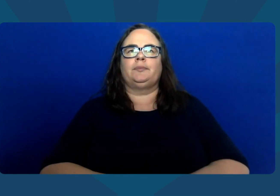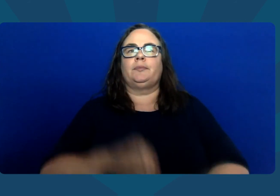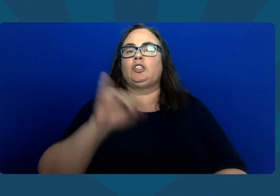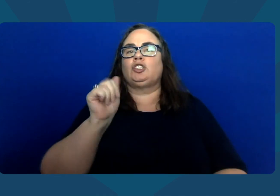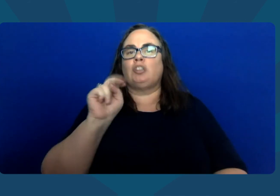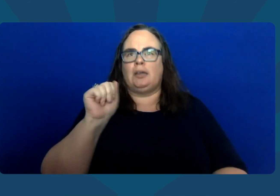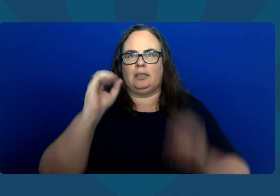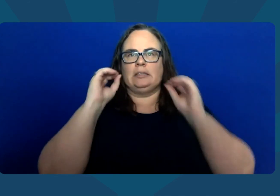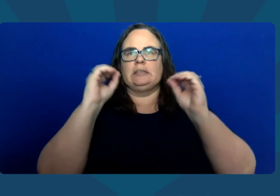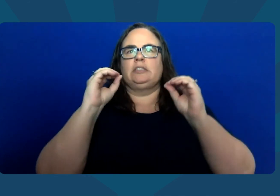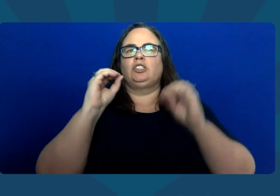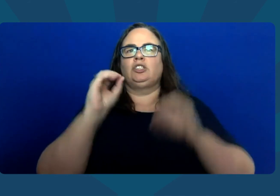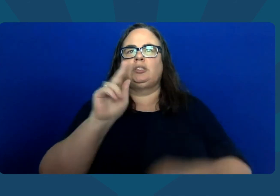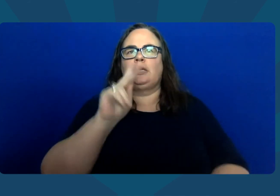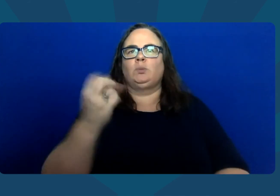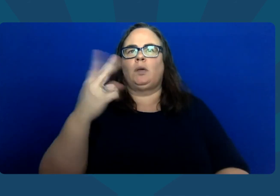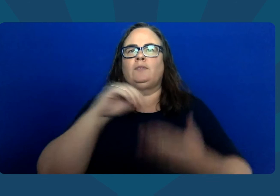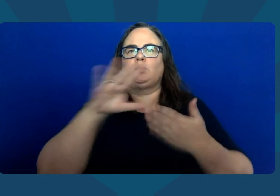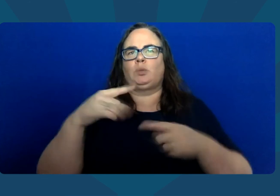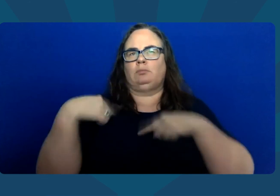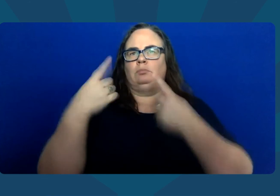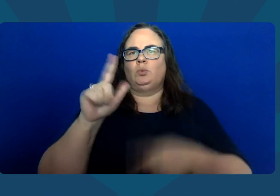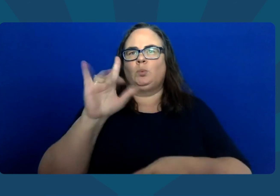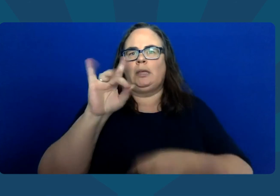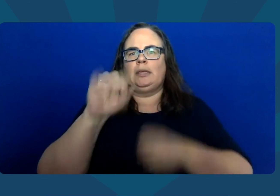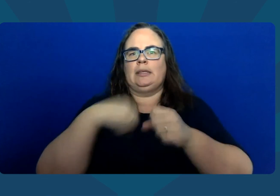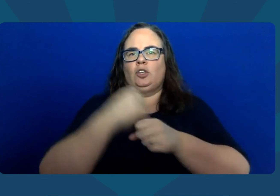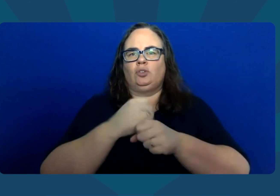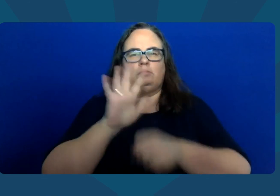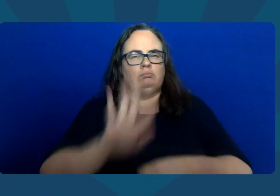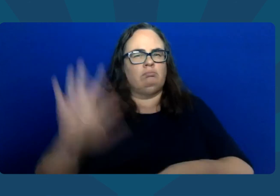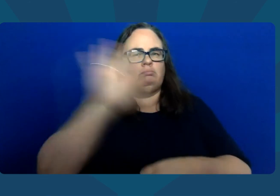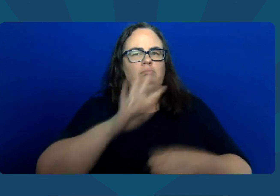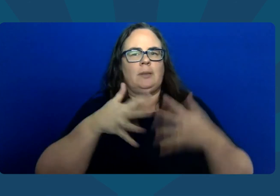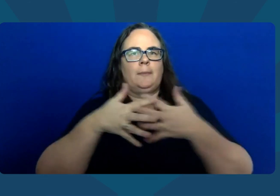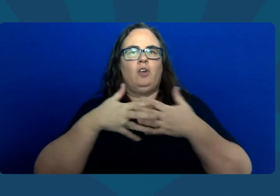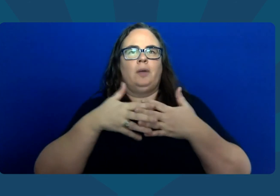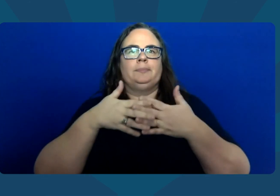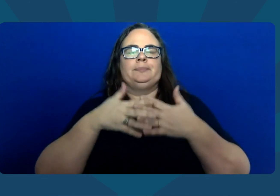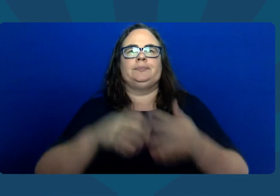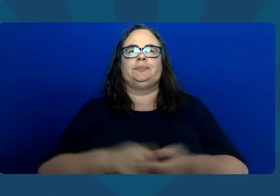Jana taught K-12 students the last 28 years across America.